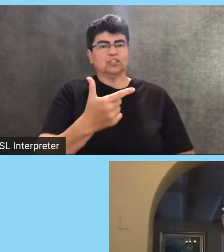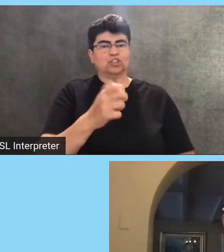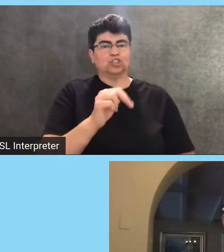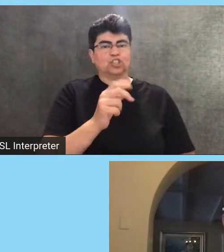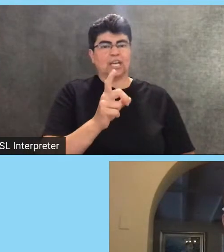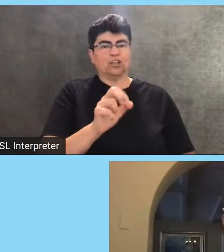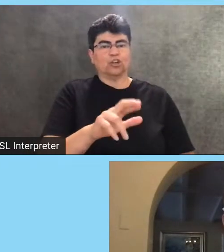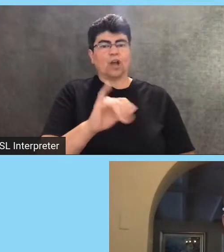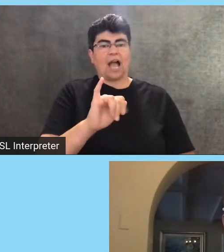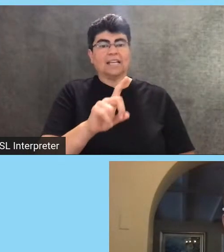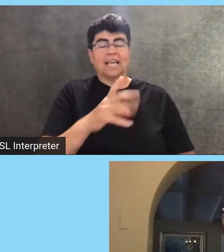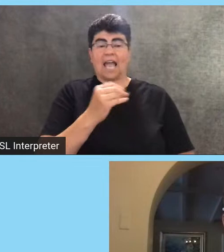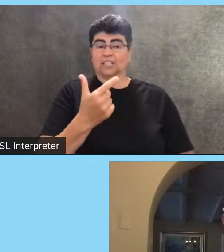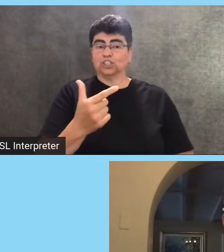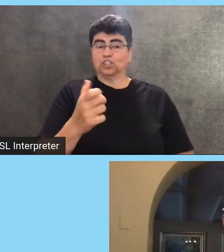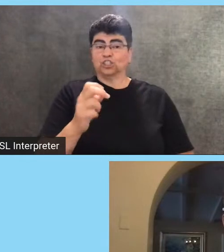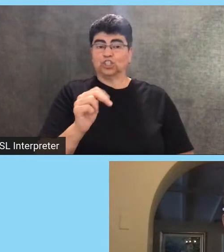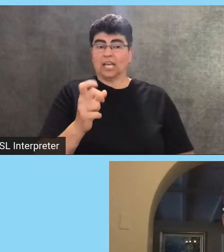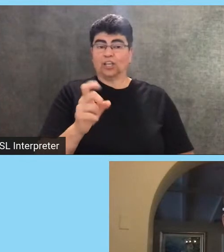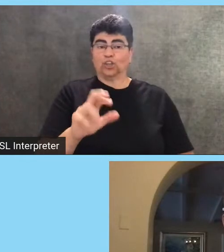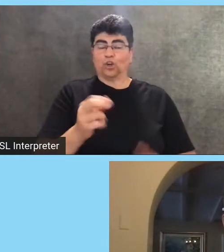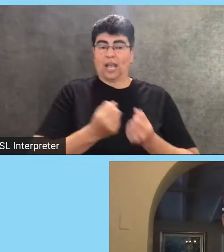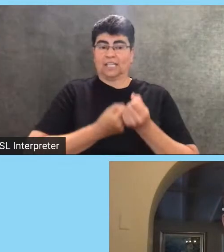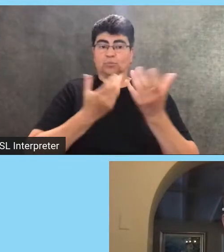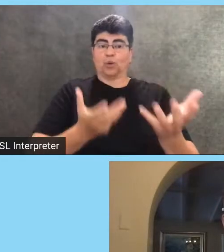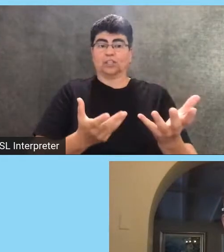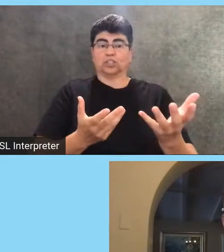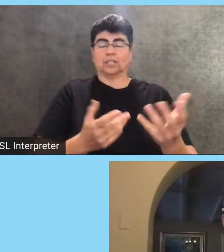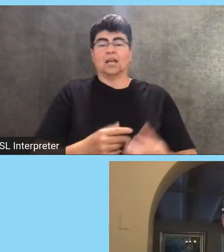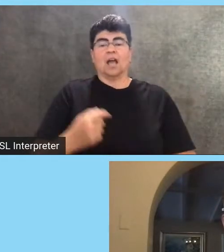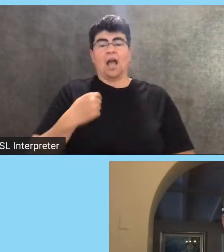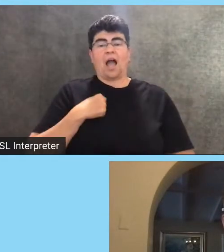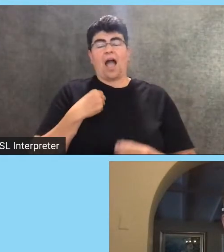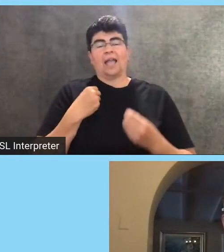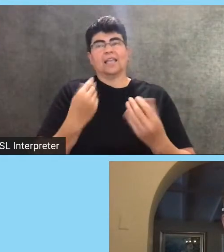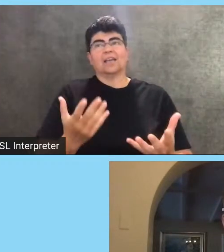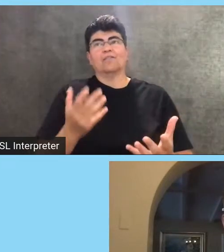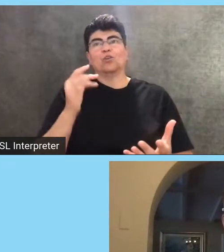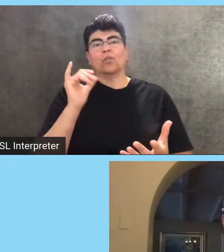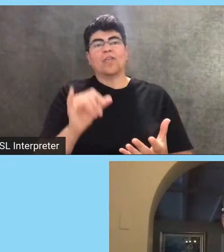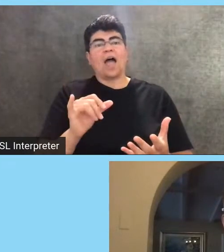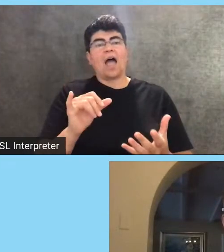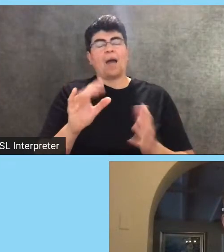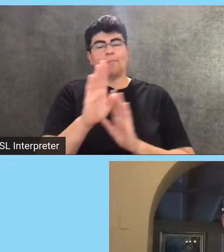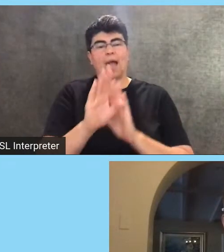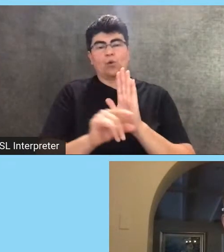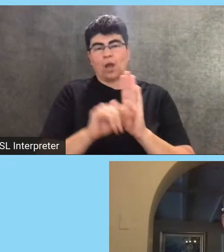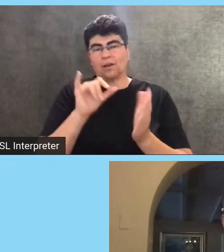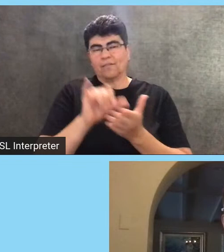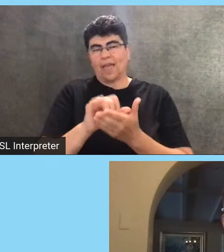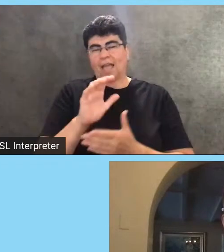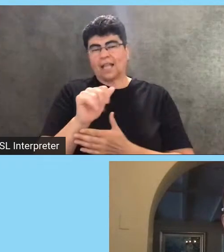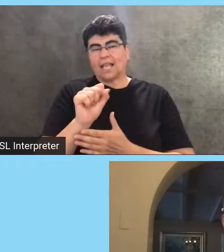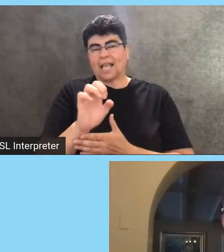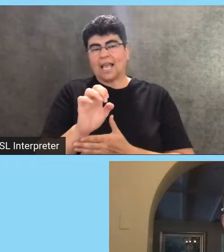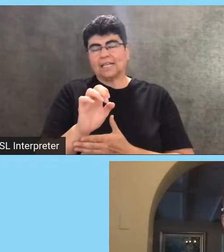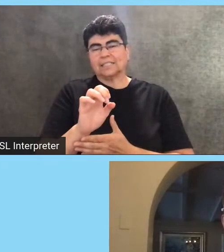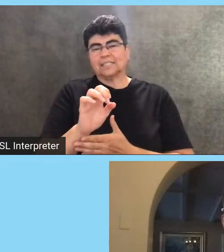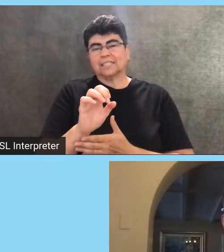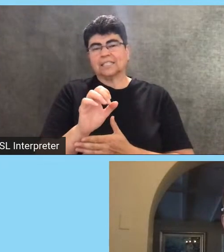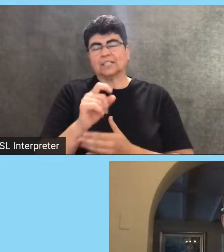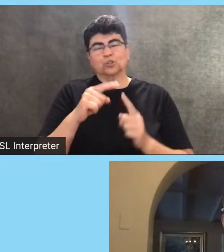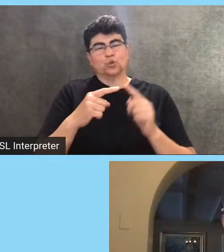gender expression. And I give you the background of that case